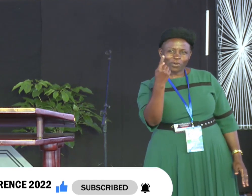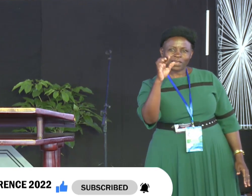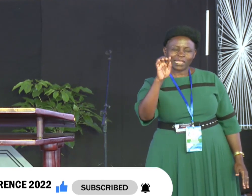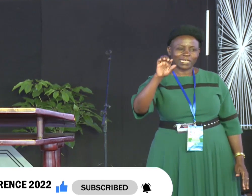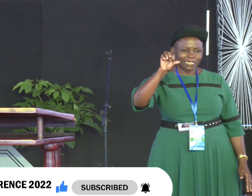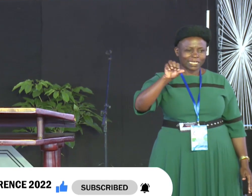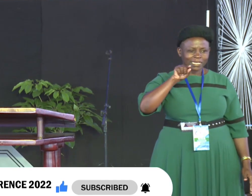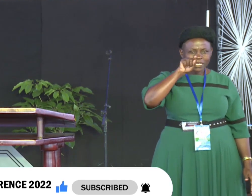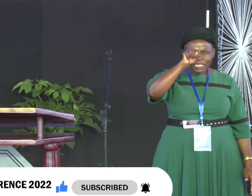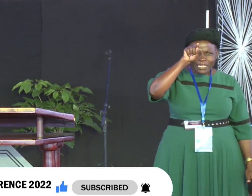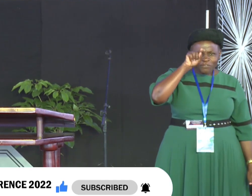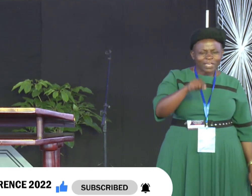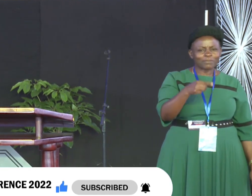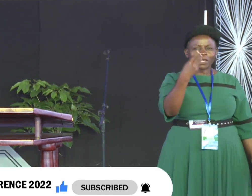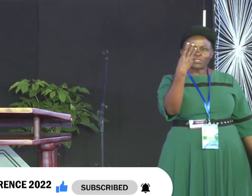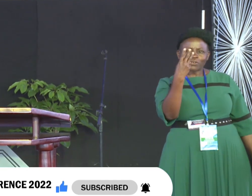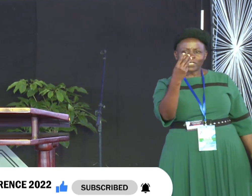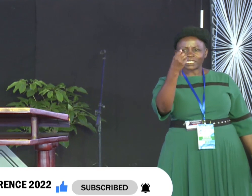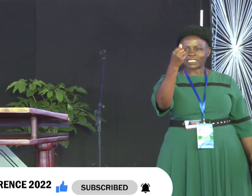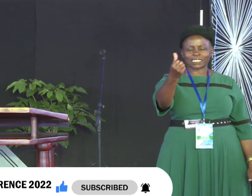Divide by